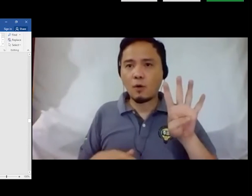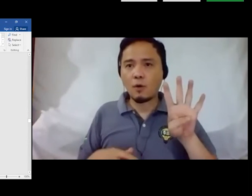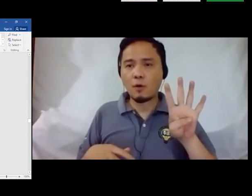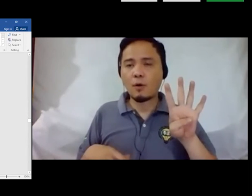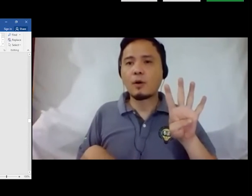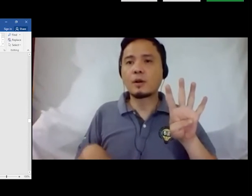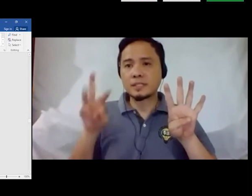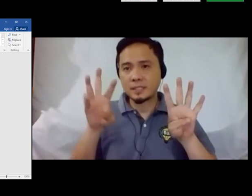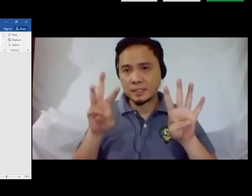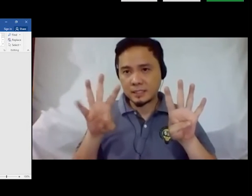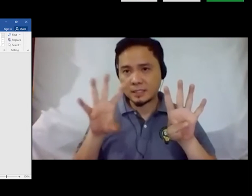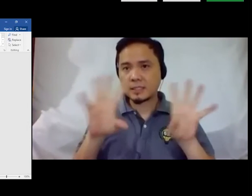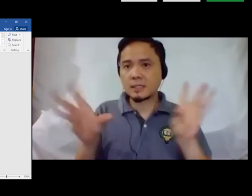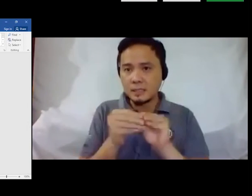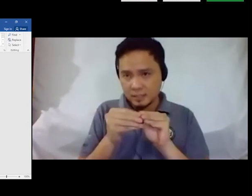20.